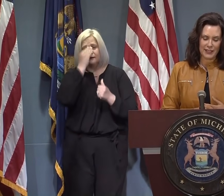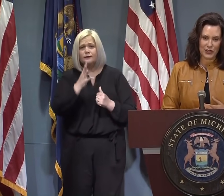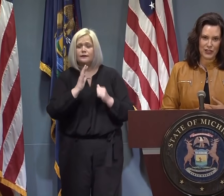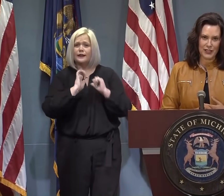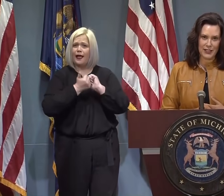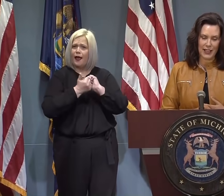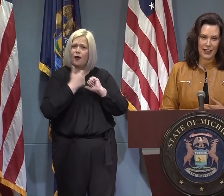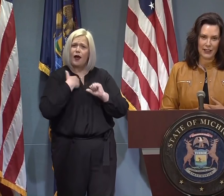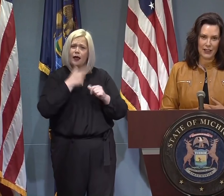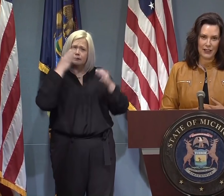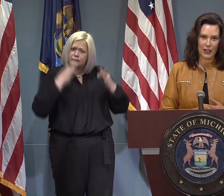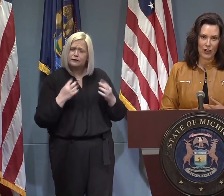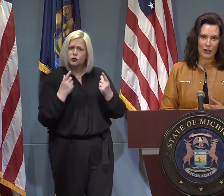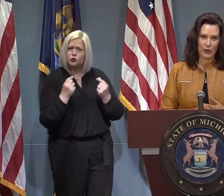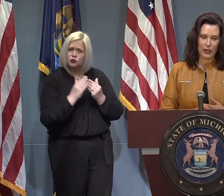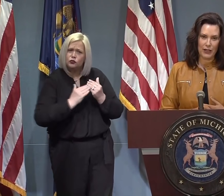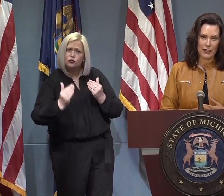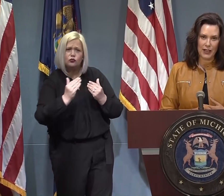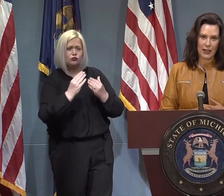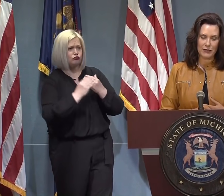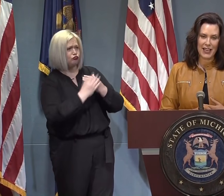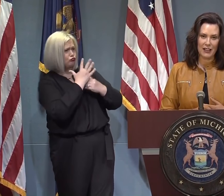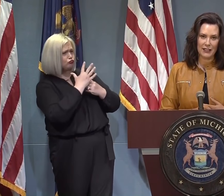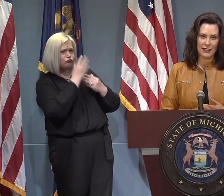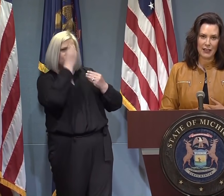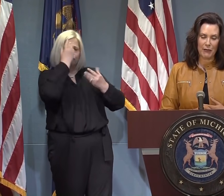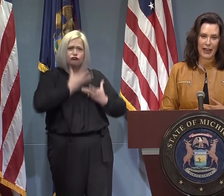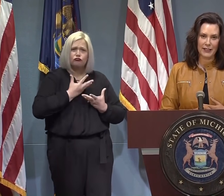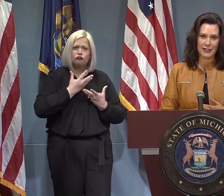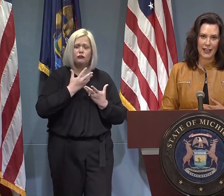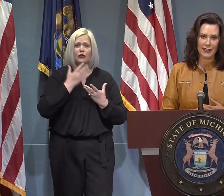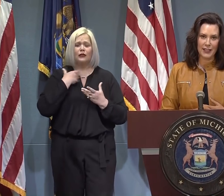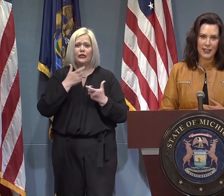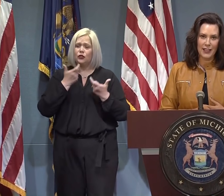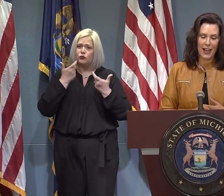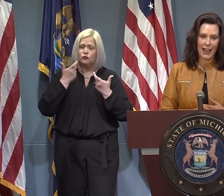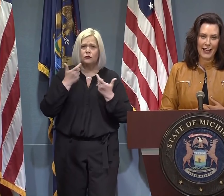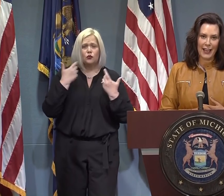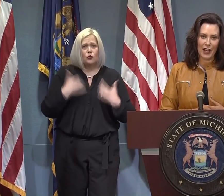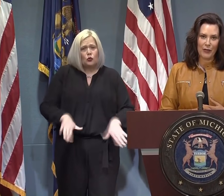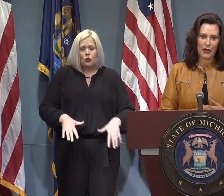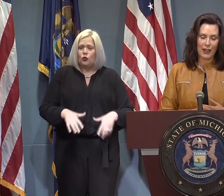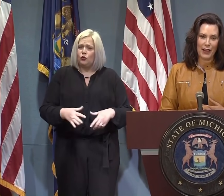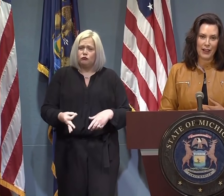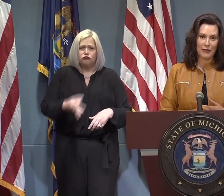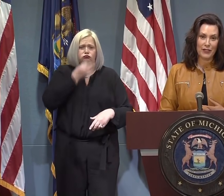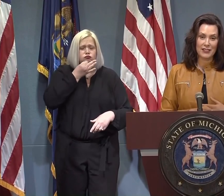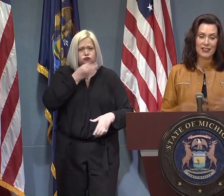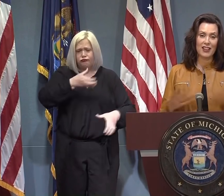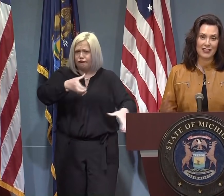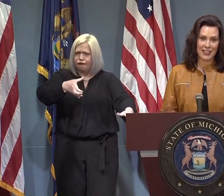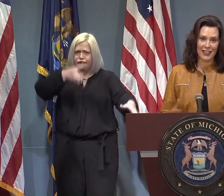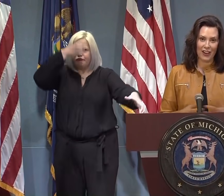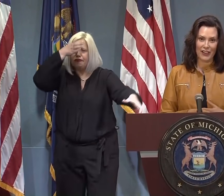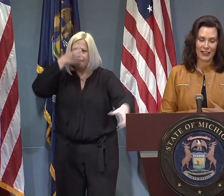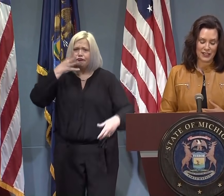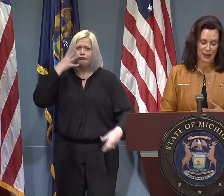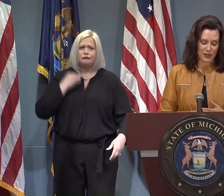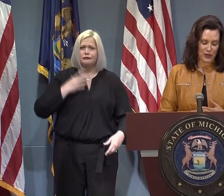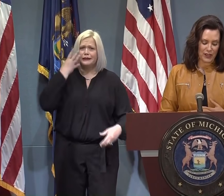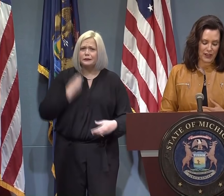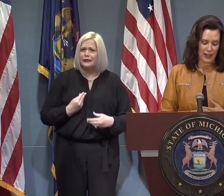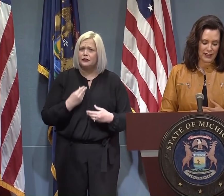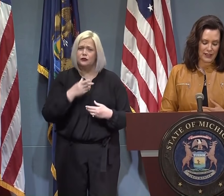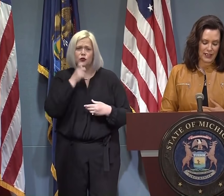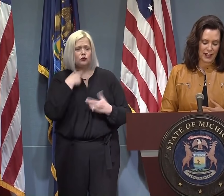making decisions and the incredible talent and minds that I am discussing our next